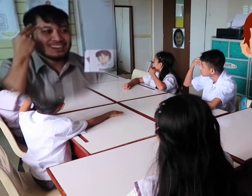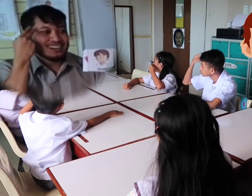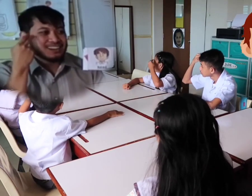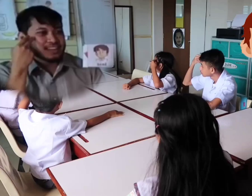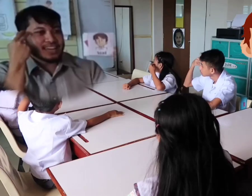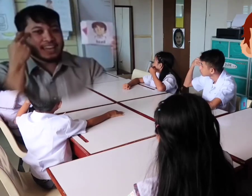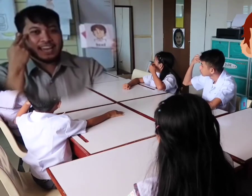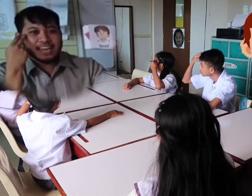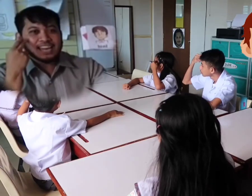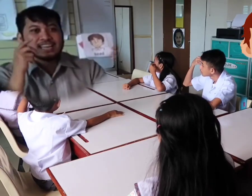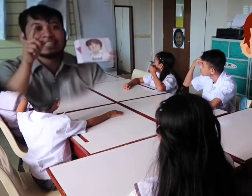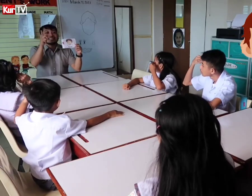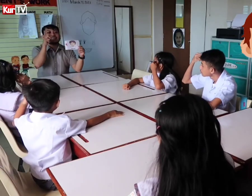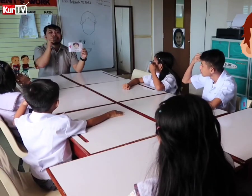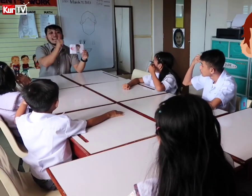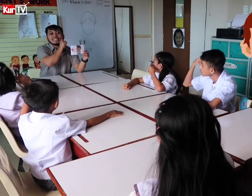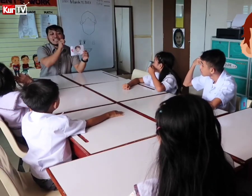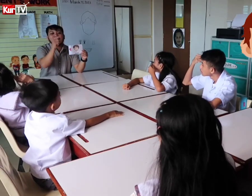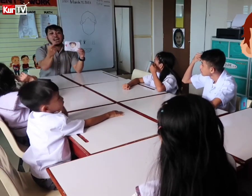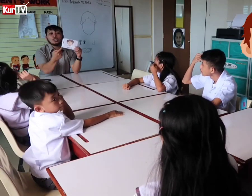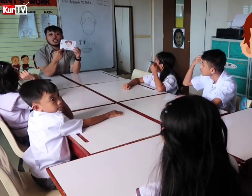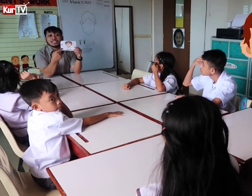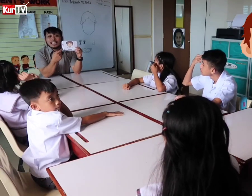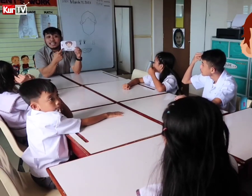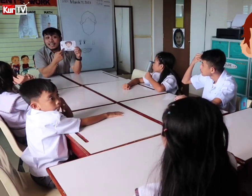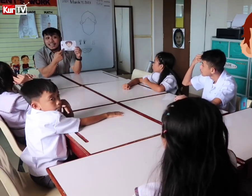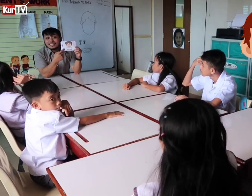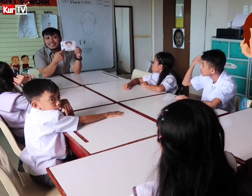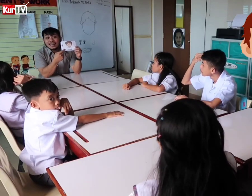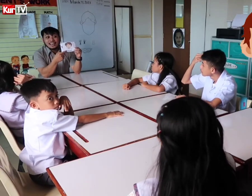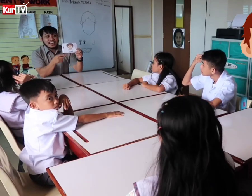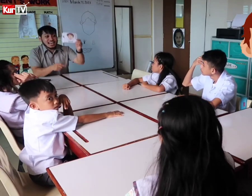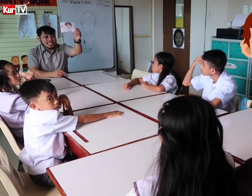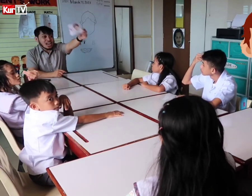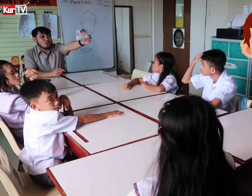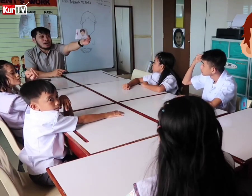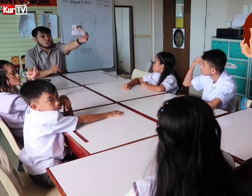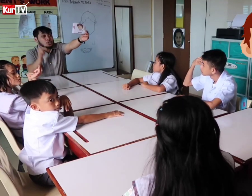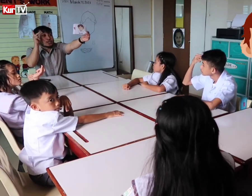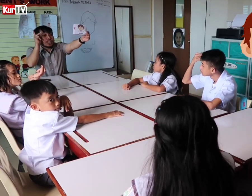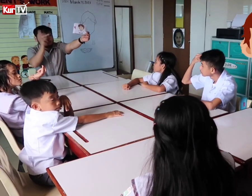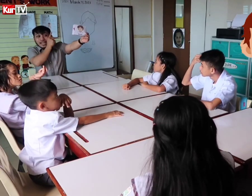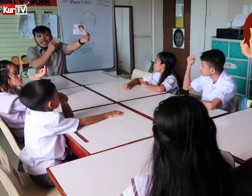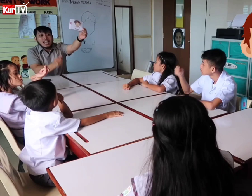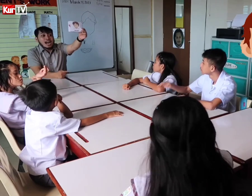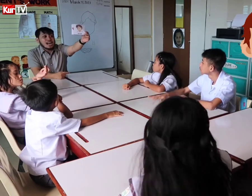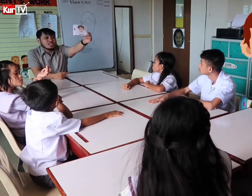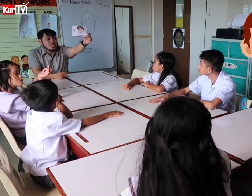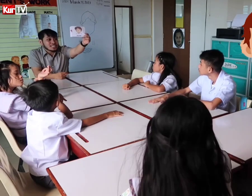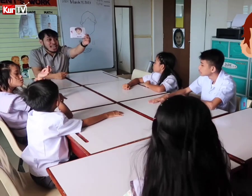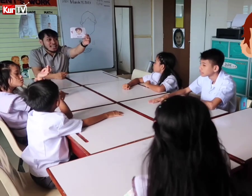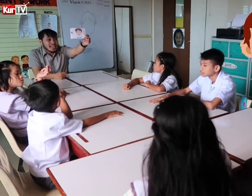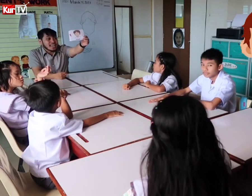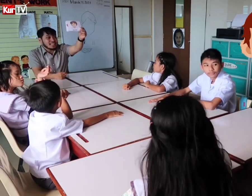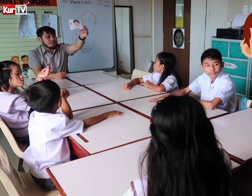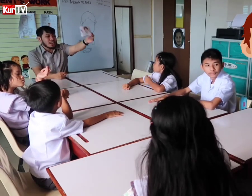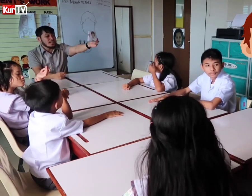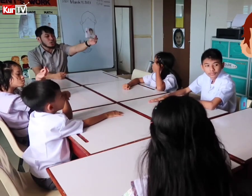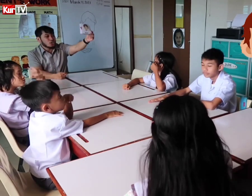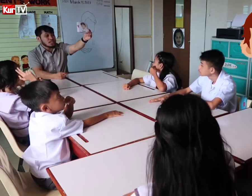Okay, head. Leah, Athena, how do you sign head? Head. How about you, Kirby? How do you sign head? Very good.